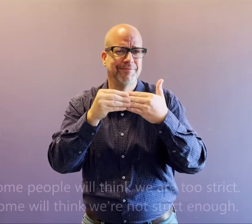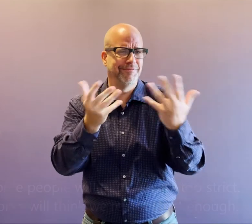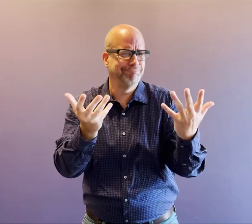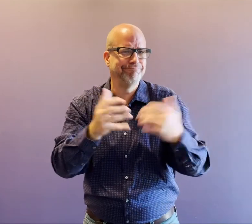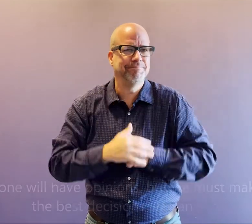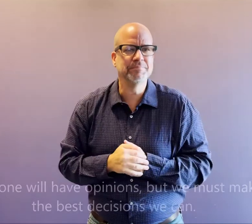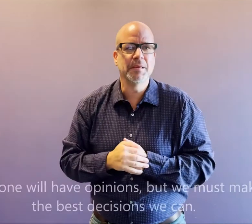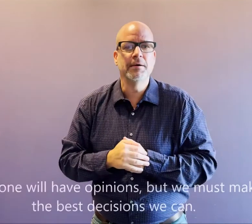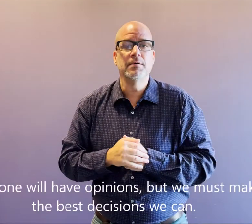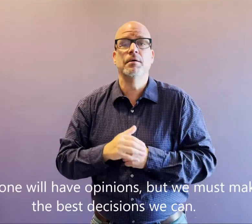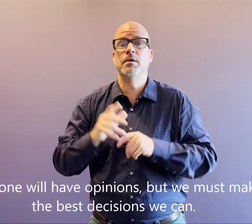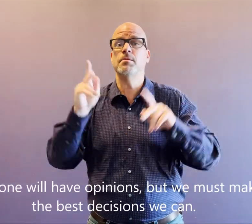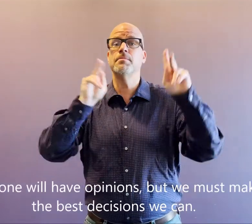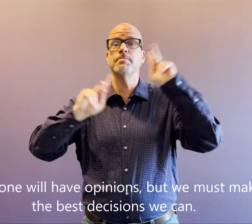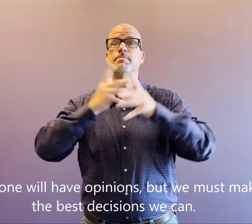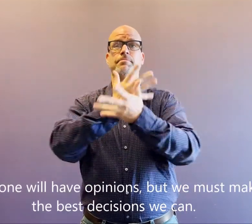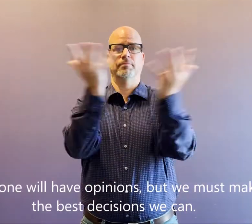Some will think we're not strict enough.